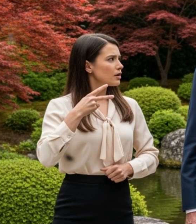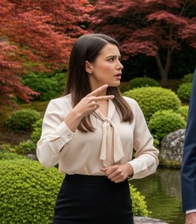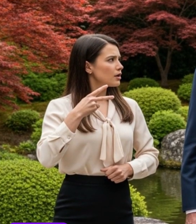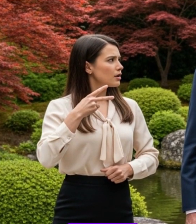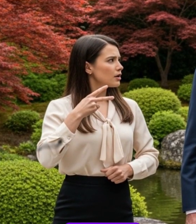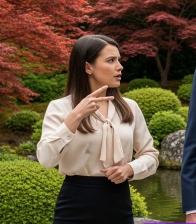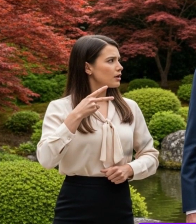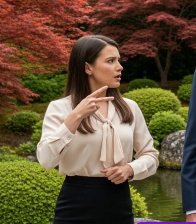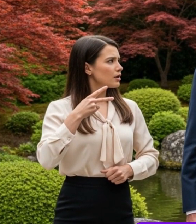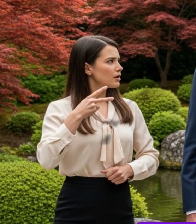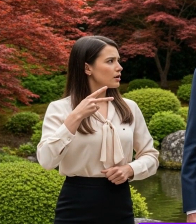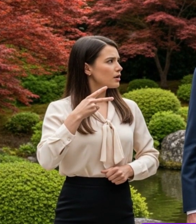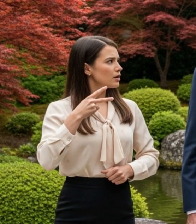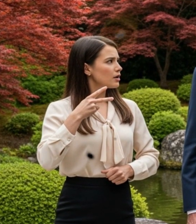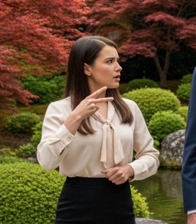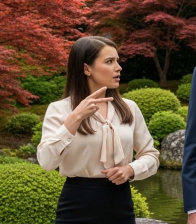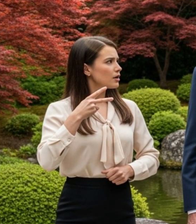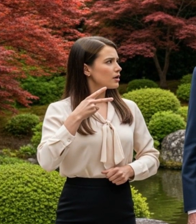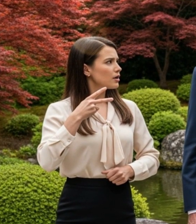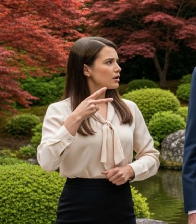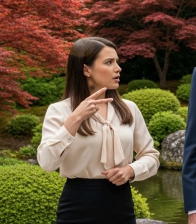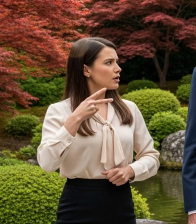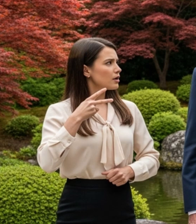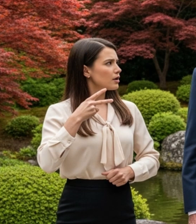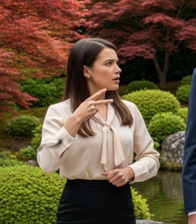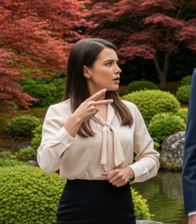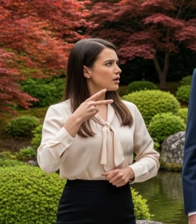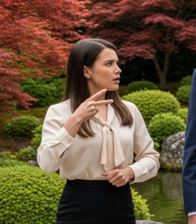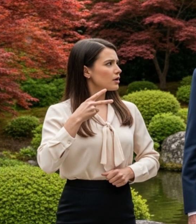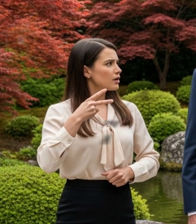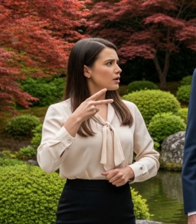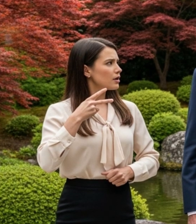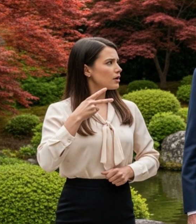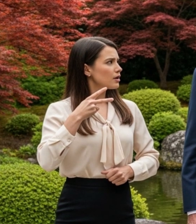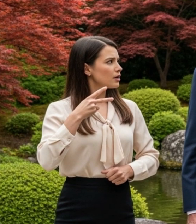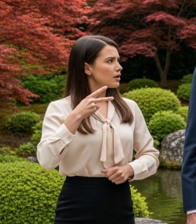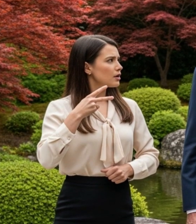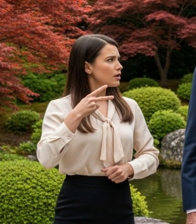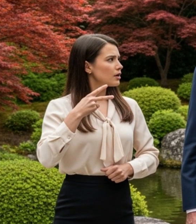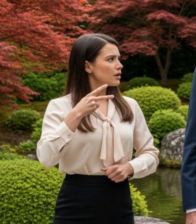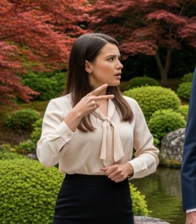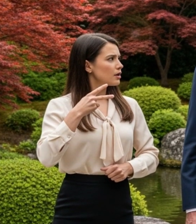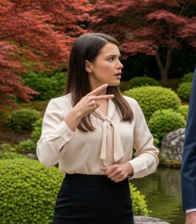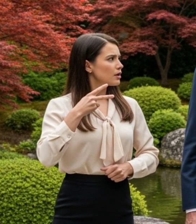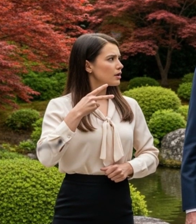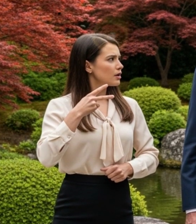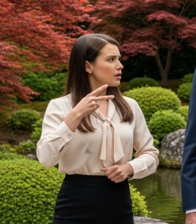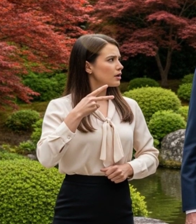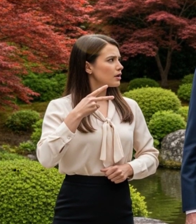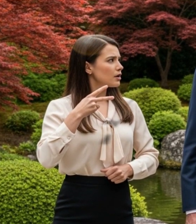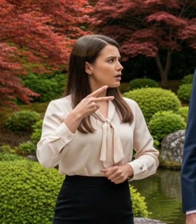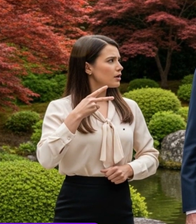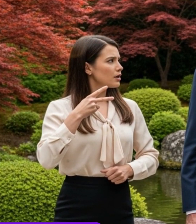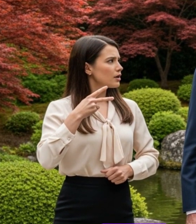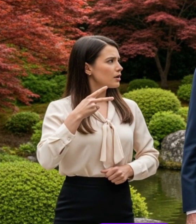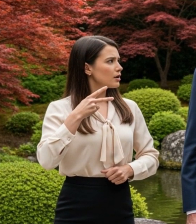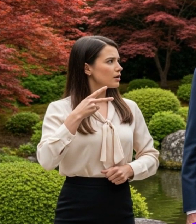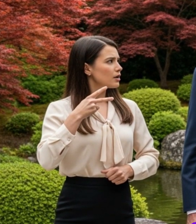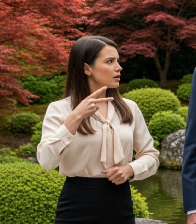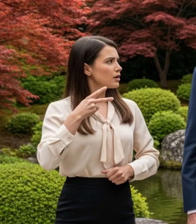The next morning, Ilara woke to a voicemail. "Ilara, call me back immediately. There's been a complaint about